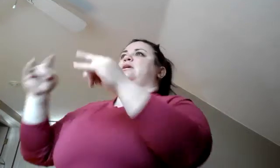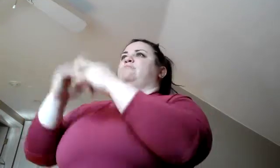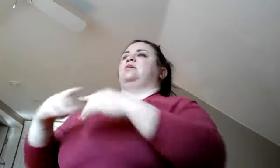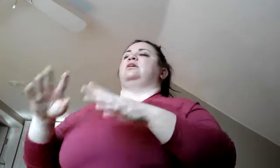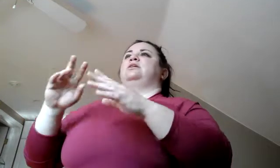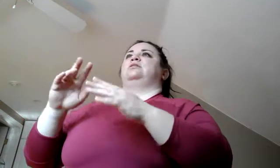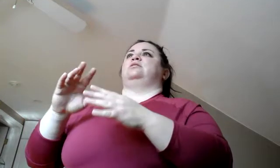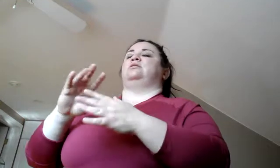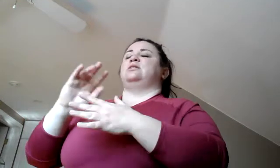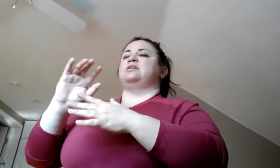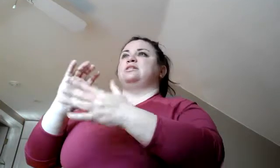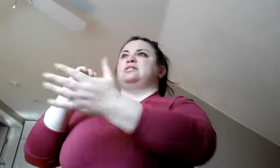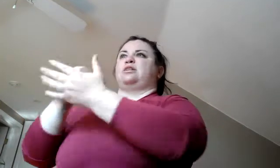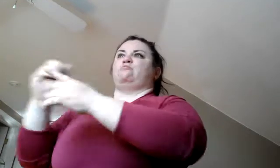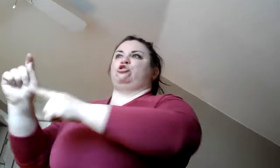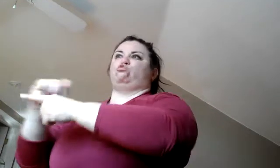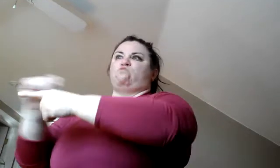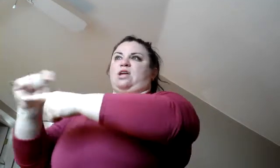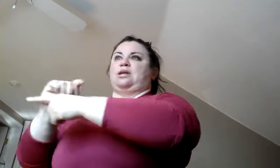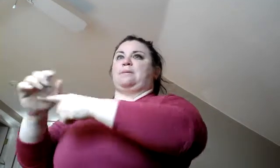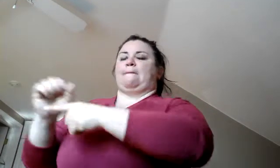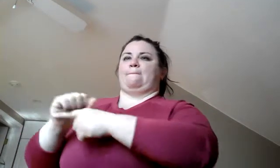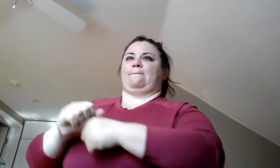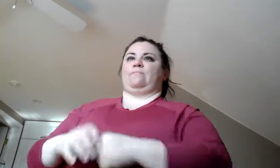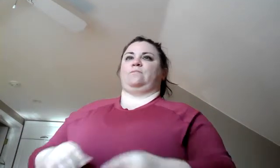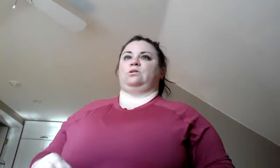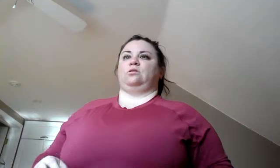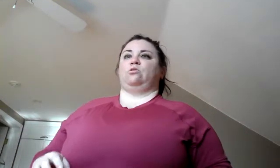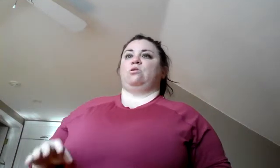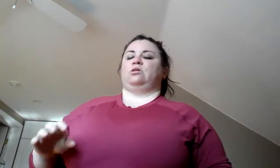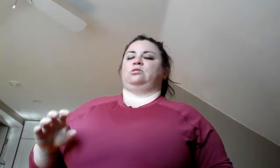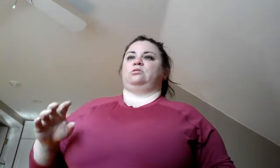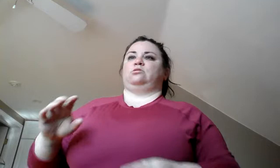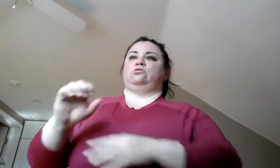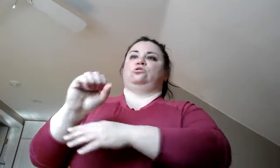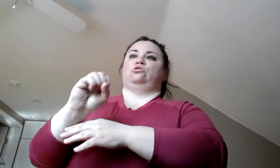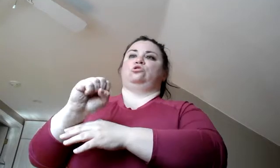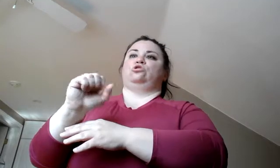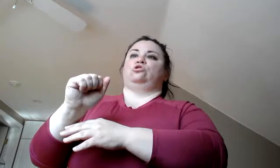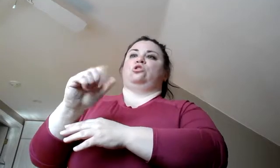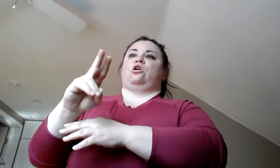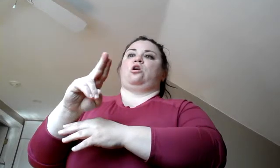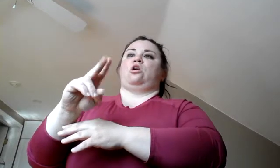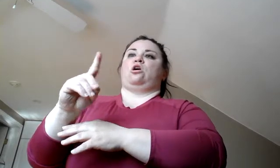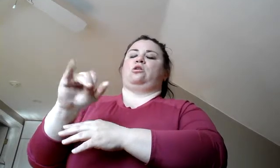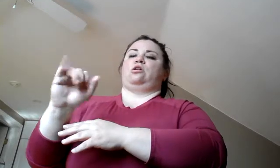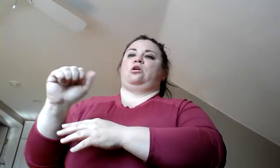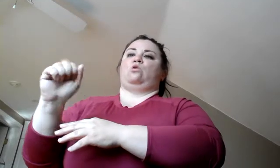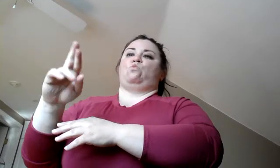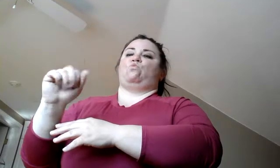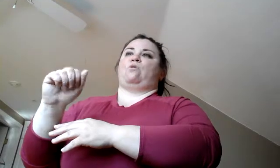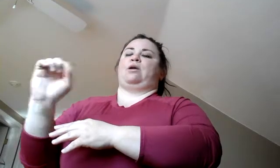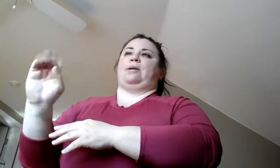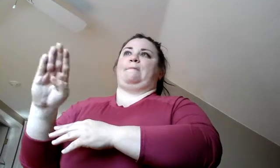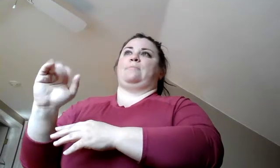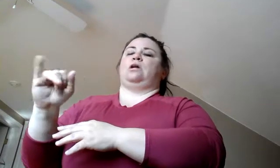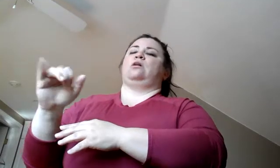train soldiers and do that kind of thing was Saudi Arabia. Saudi Arabia, one of the largest country in the Middle East, I believe,